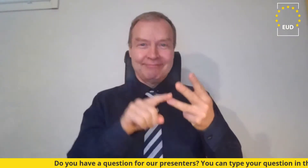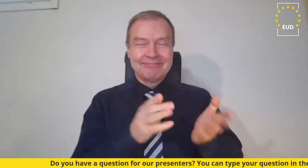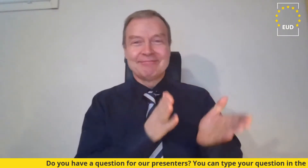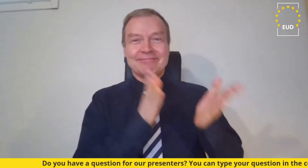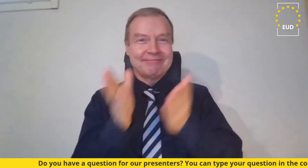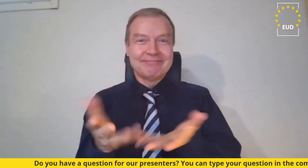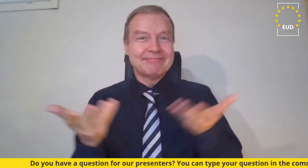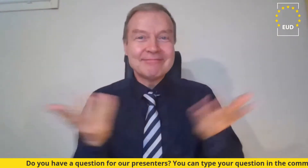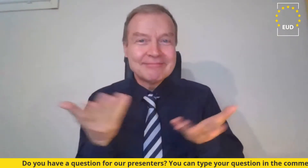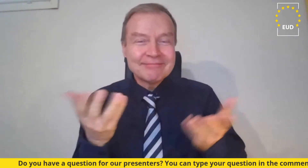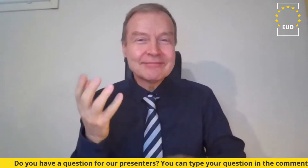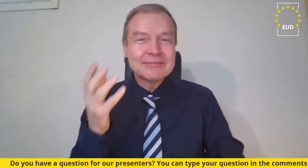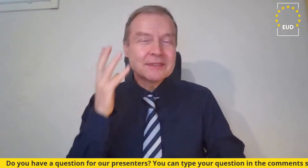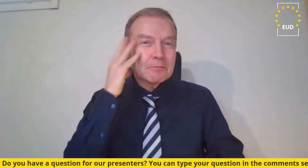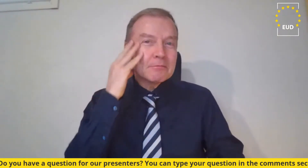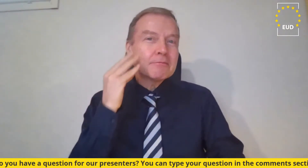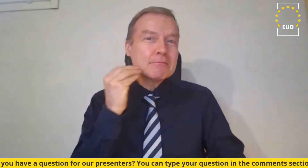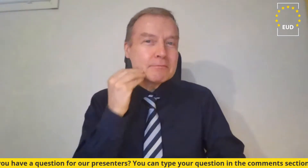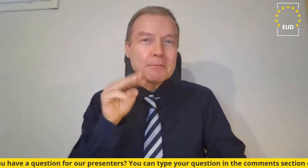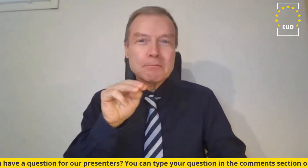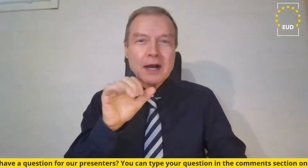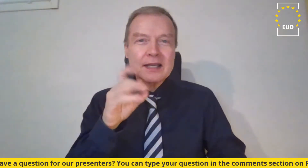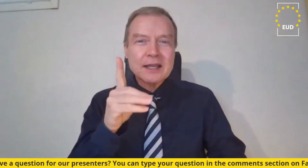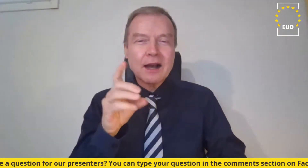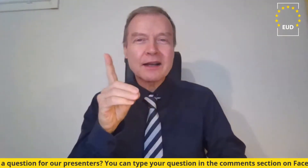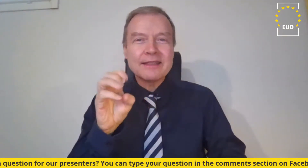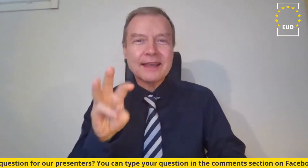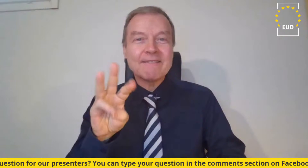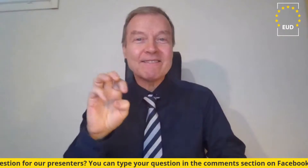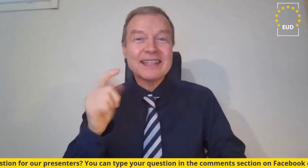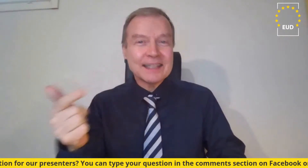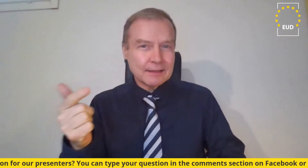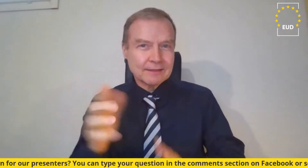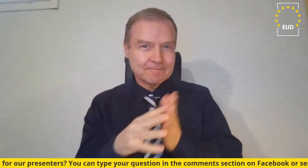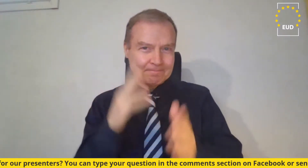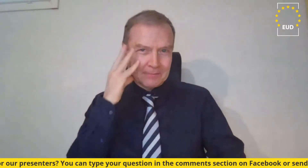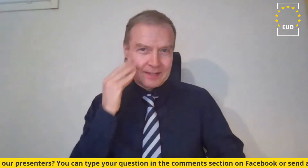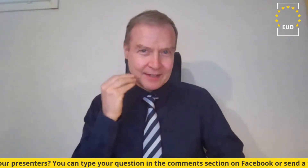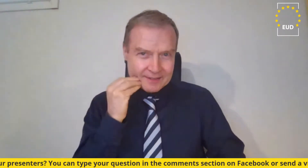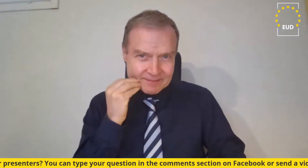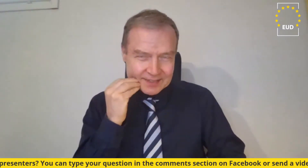And now we've come to our third speaker of today, Maya de Wit.